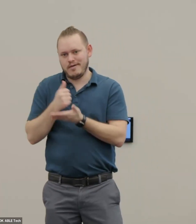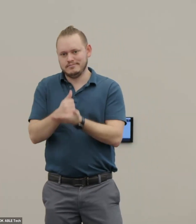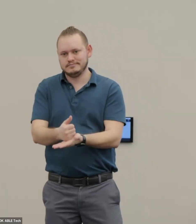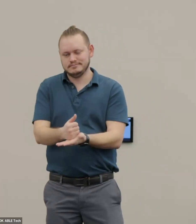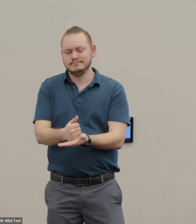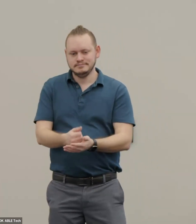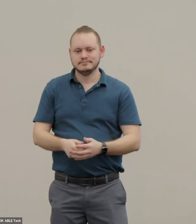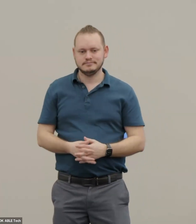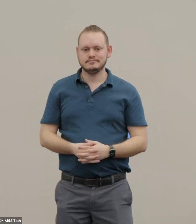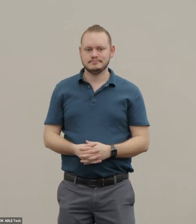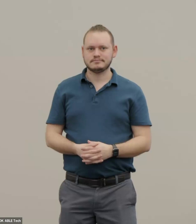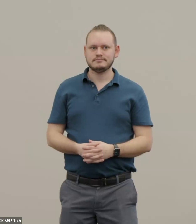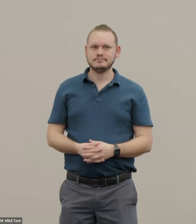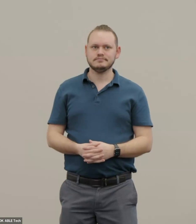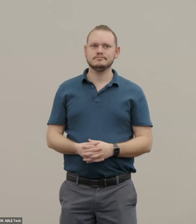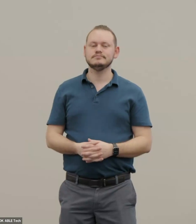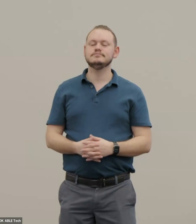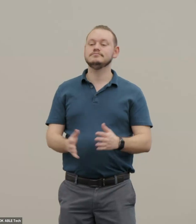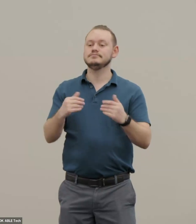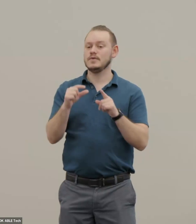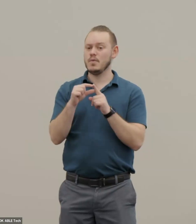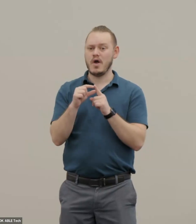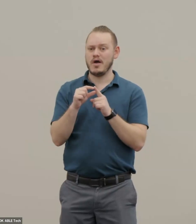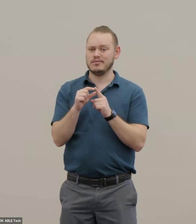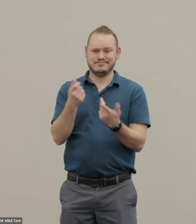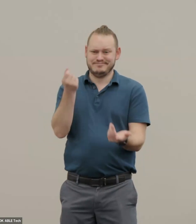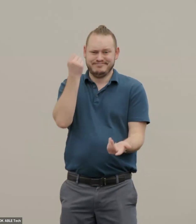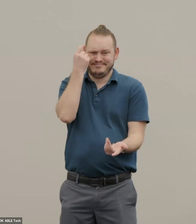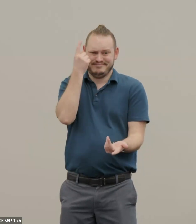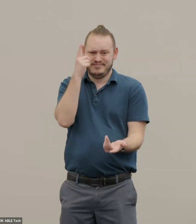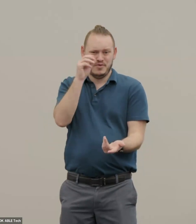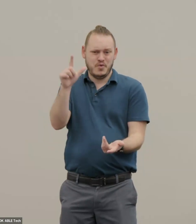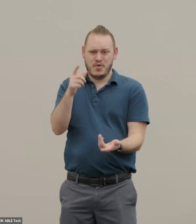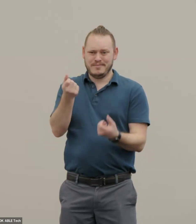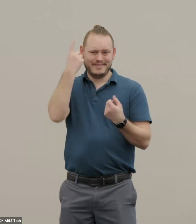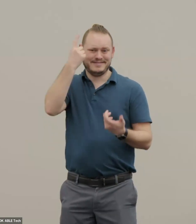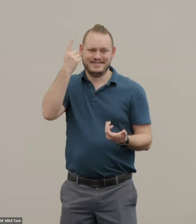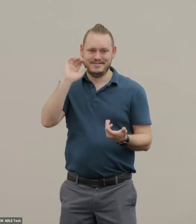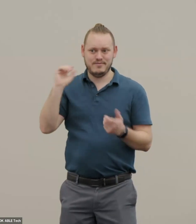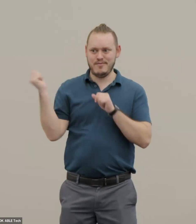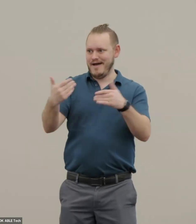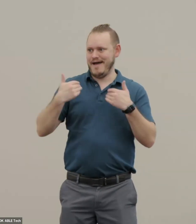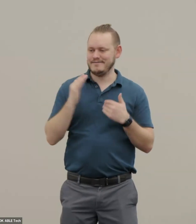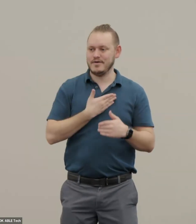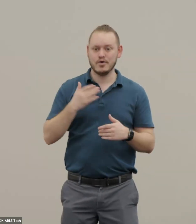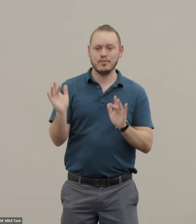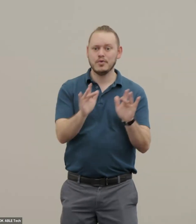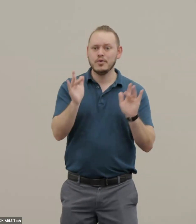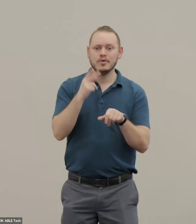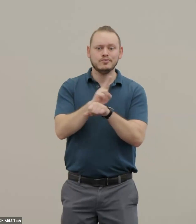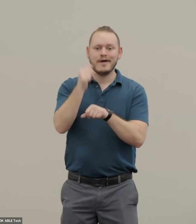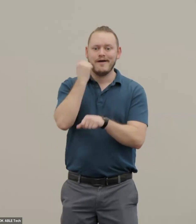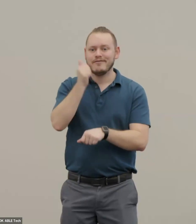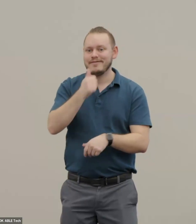that. Word is also just a logical tool for document creation, right? We all have it on our computers. We all use it every